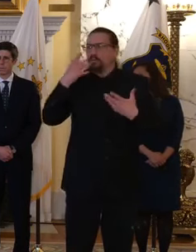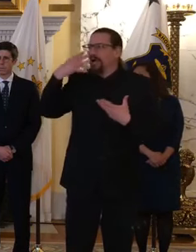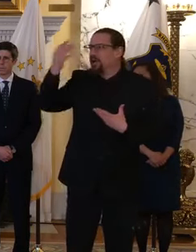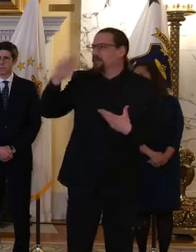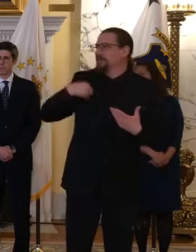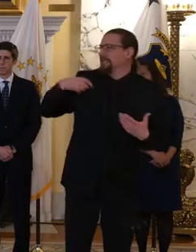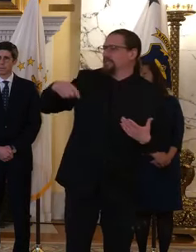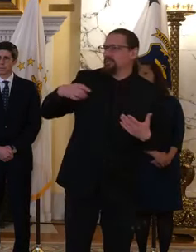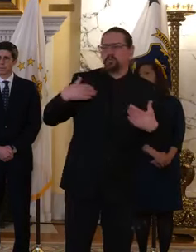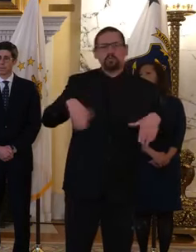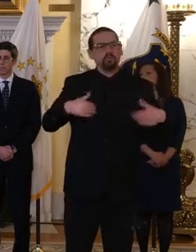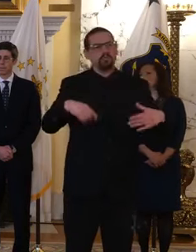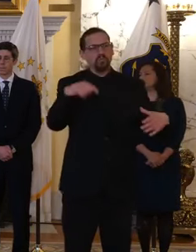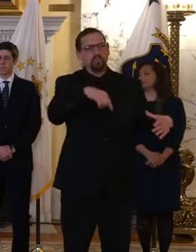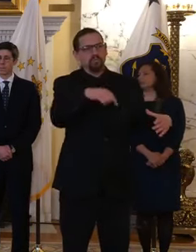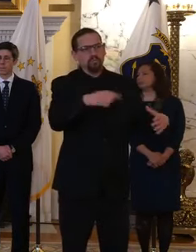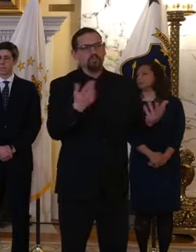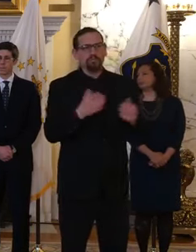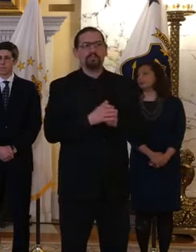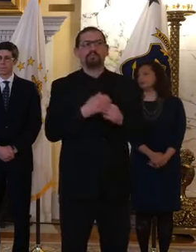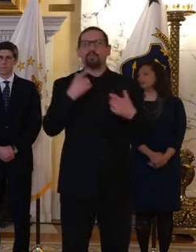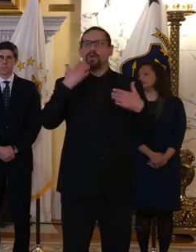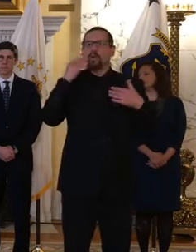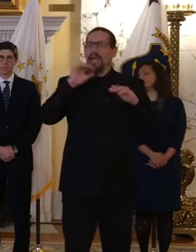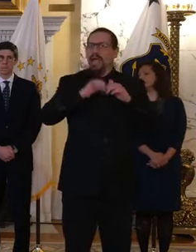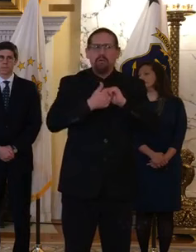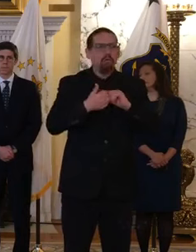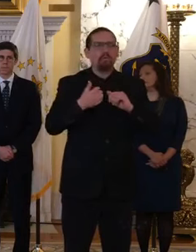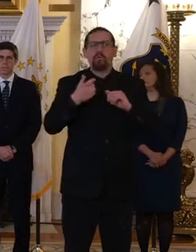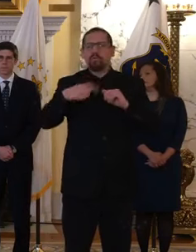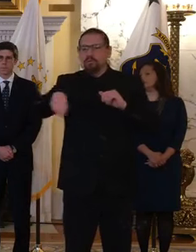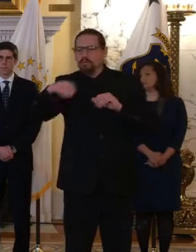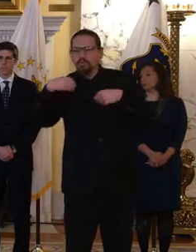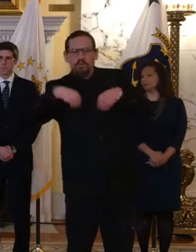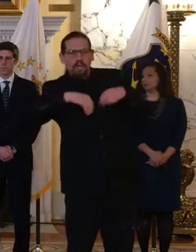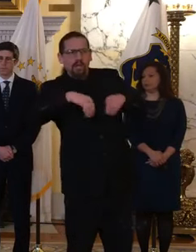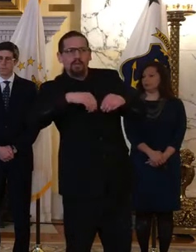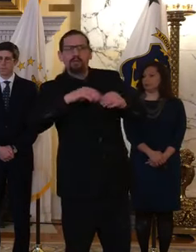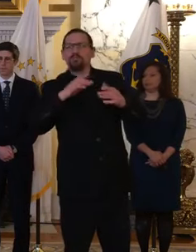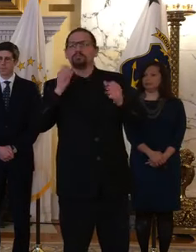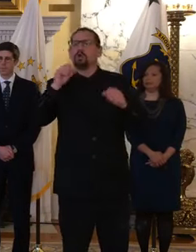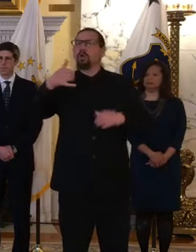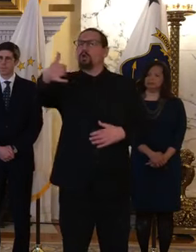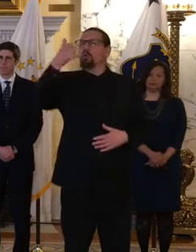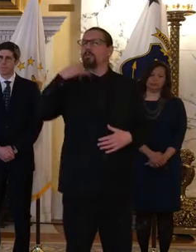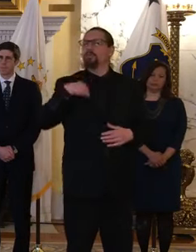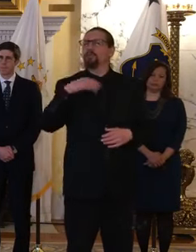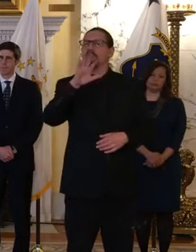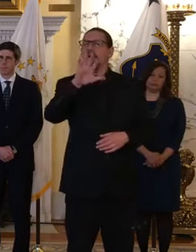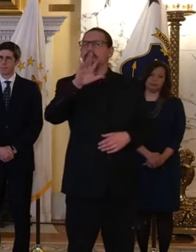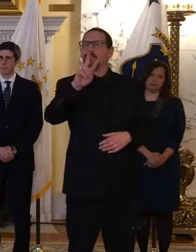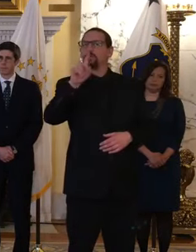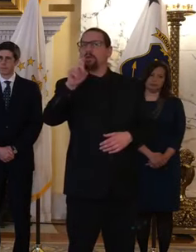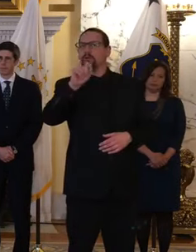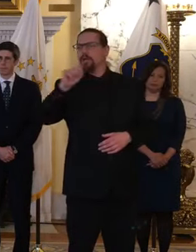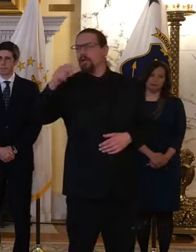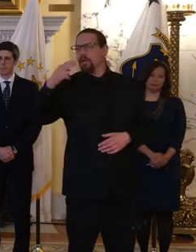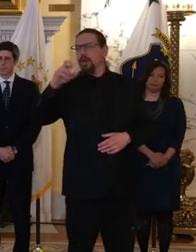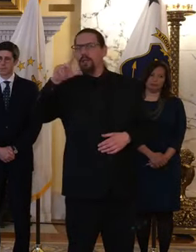how to sell their products online, call 521-HELP. We're spending a lot of time getting small companies up and